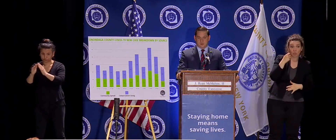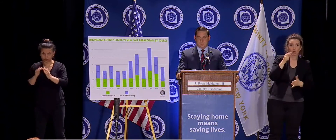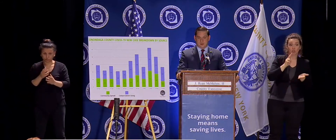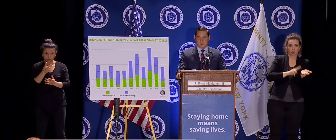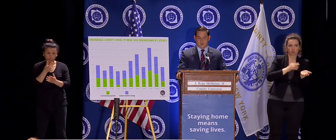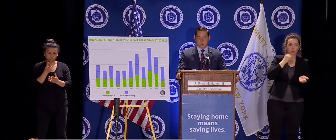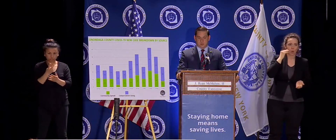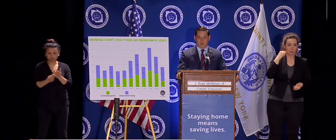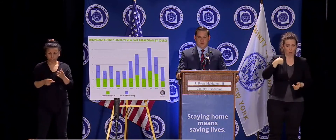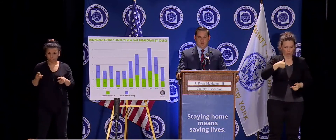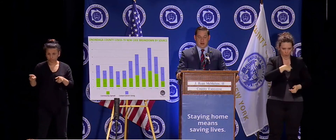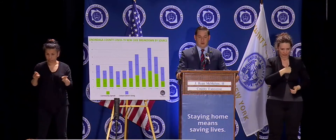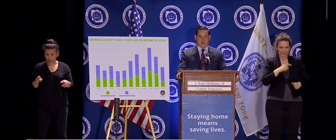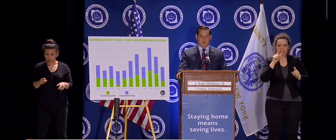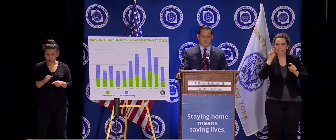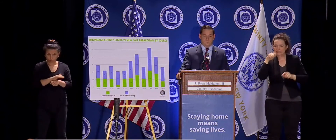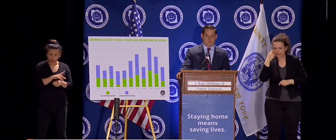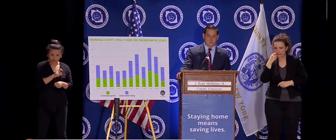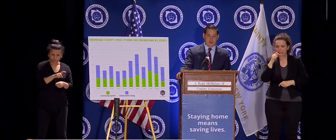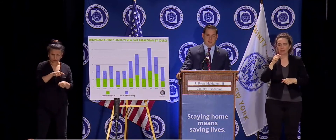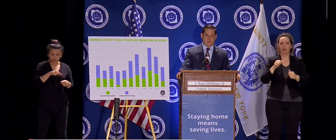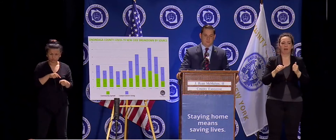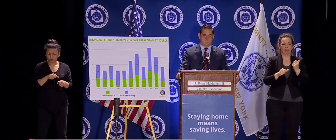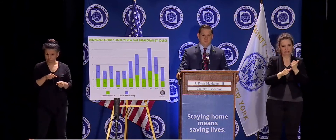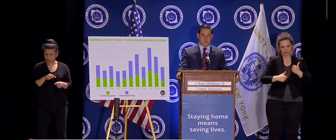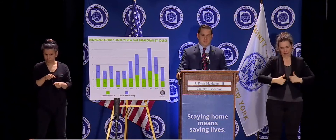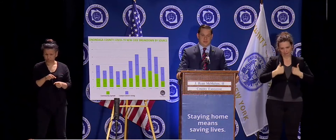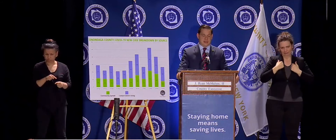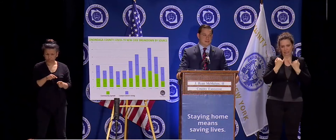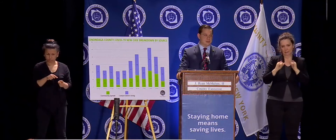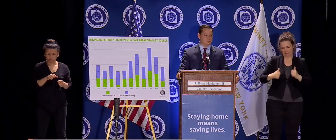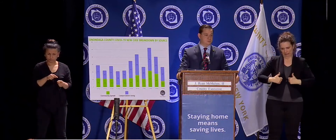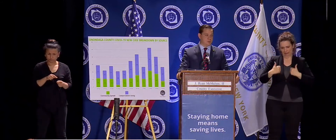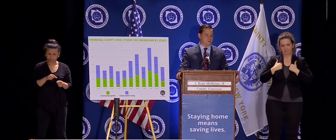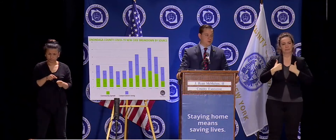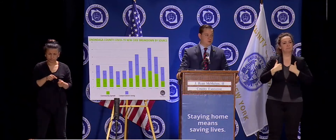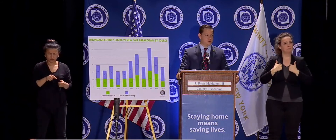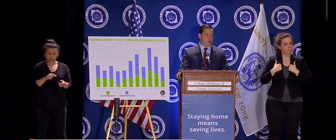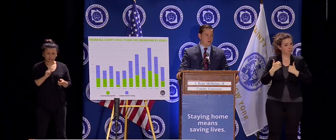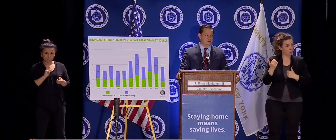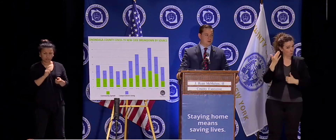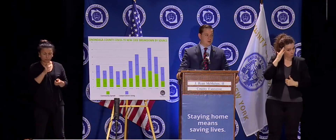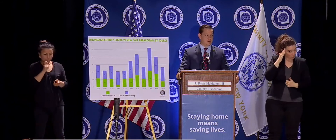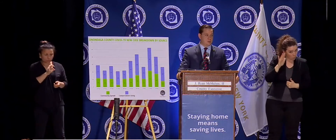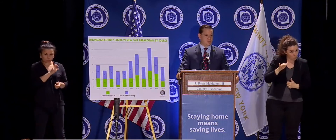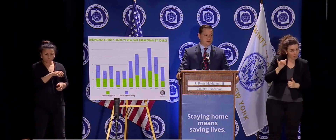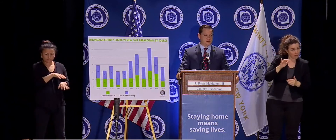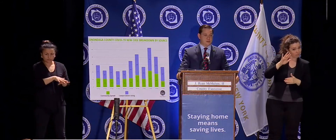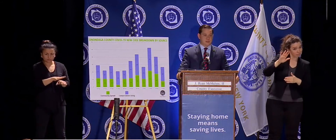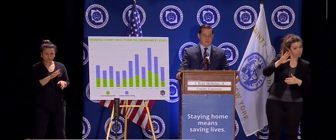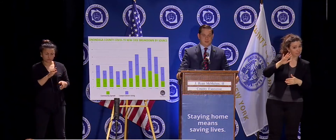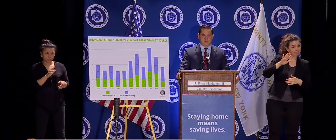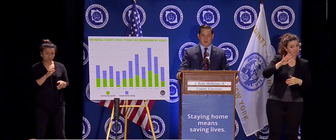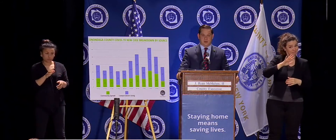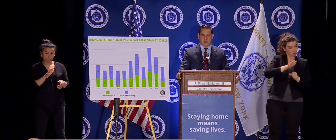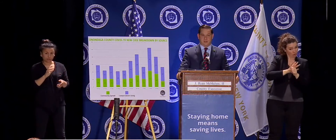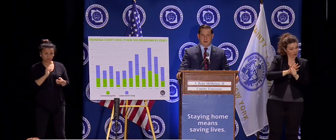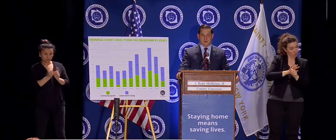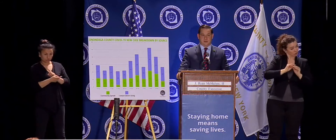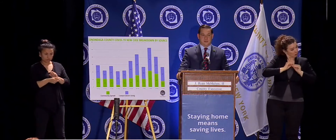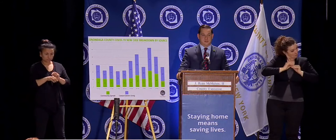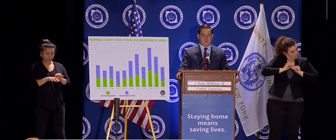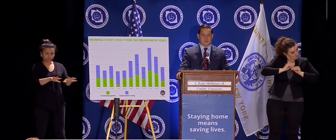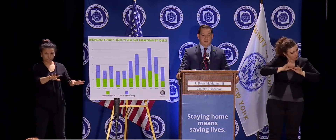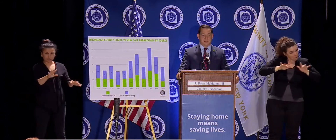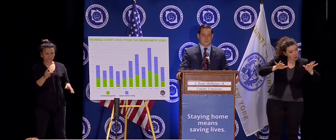COVID has a pretty proven track record that it is nasty on folks who have pre-existing conditions or underlying